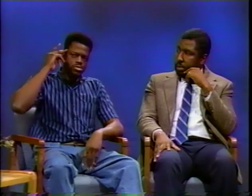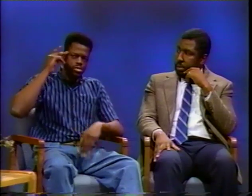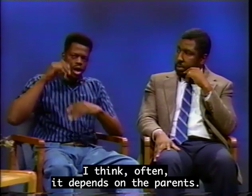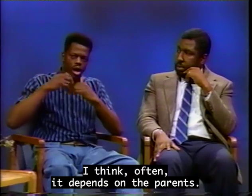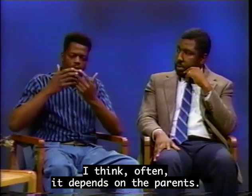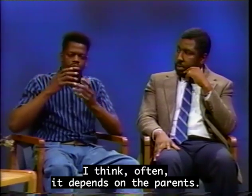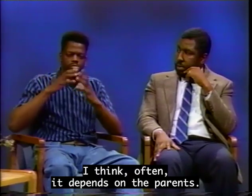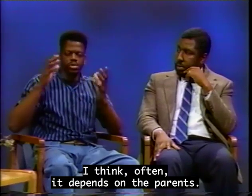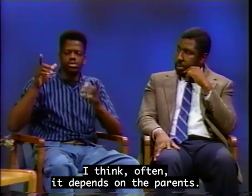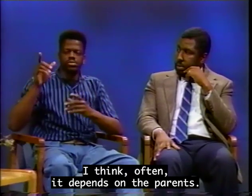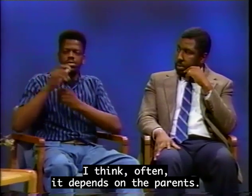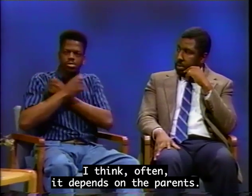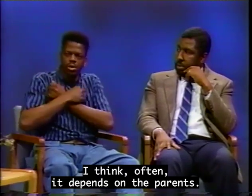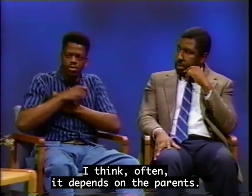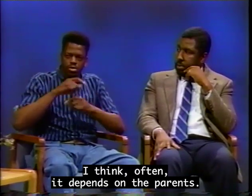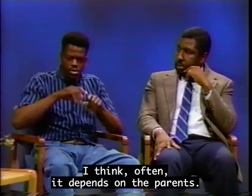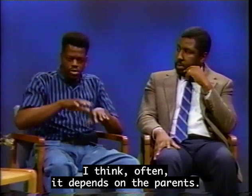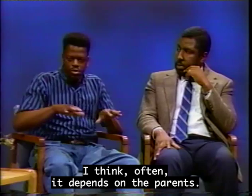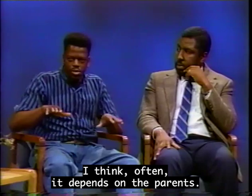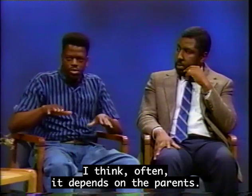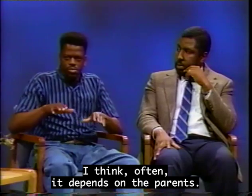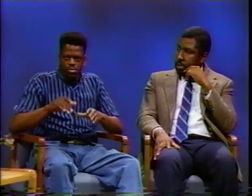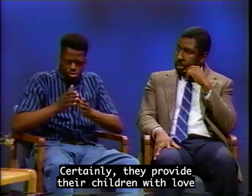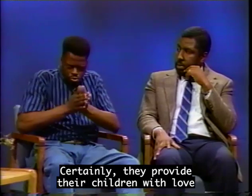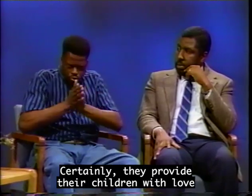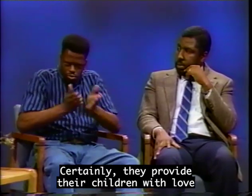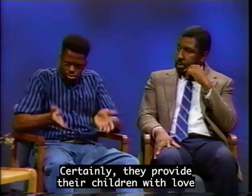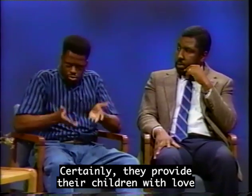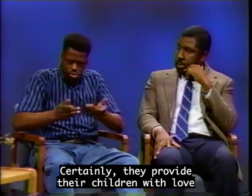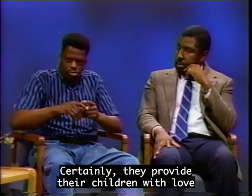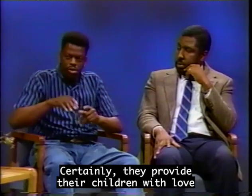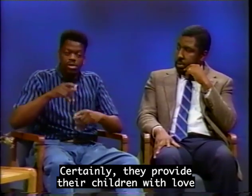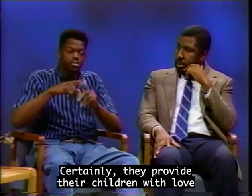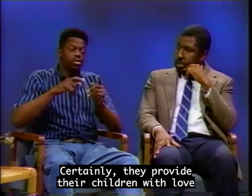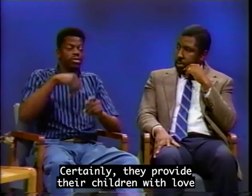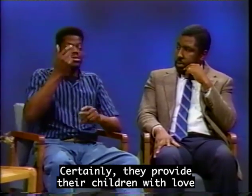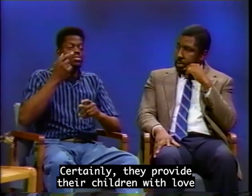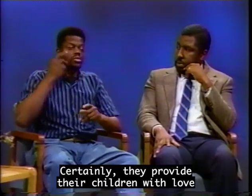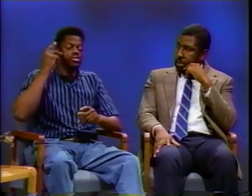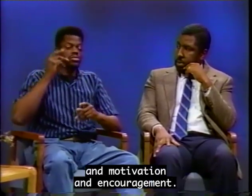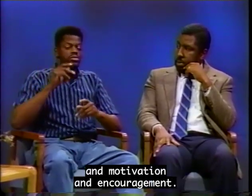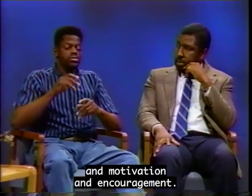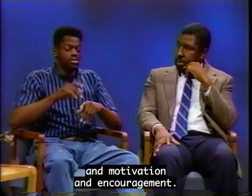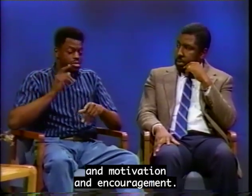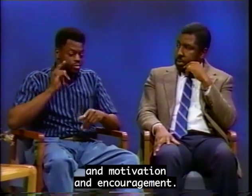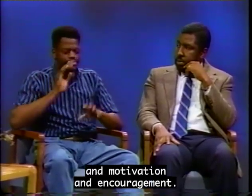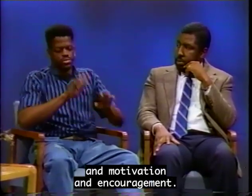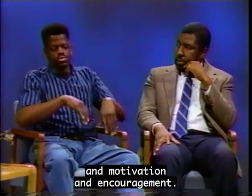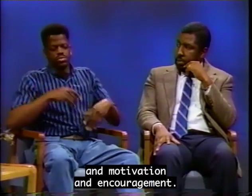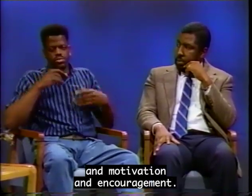I think often it depends on the parents. Certainly they provide their children with love and motivation and